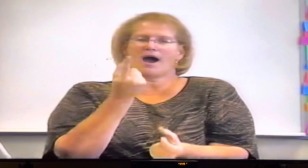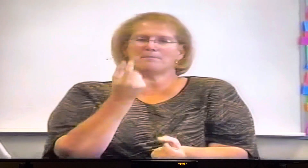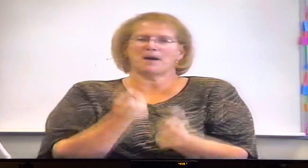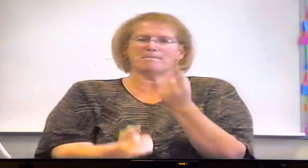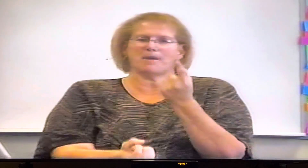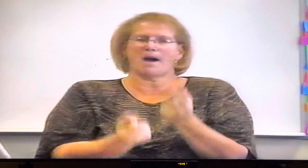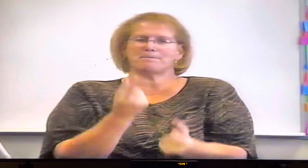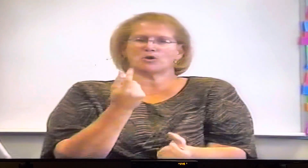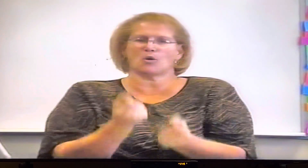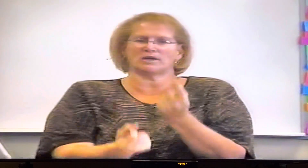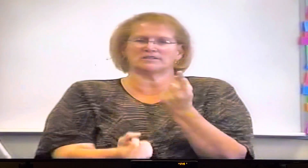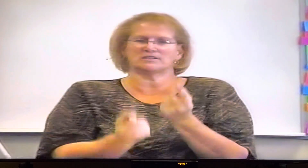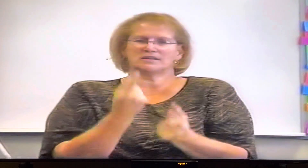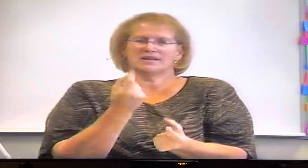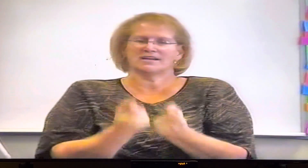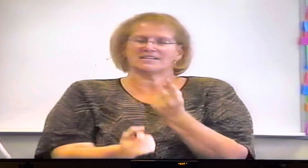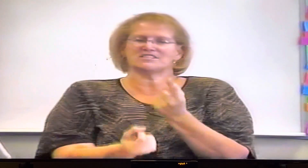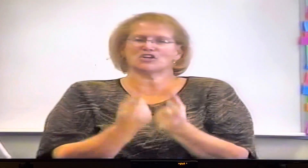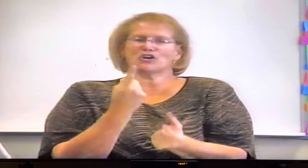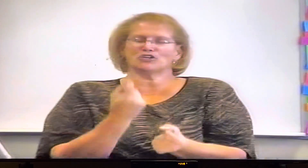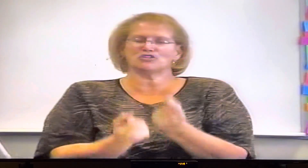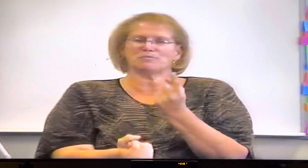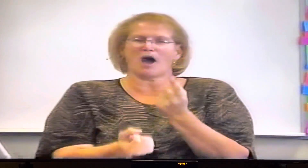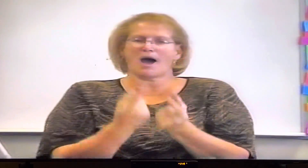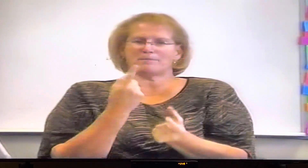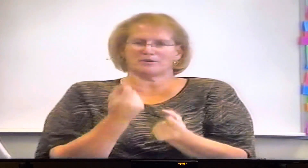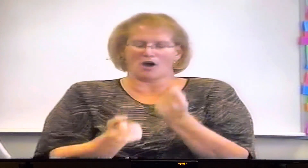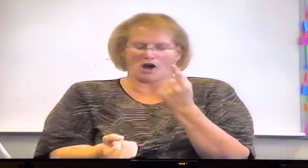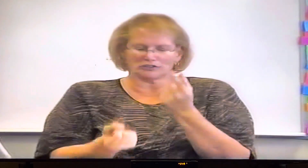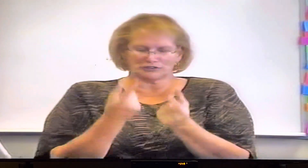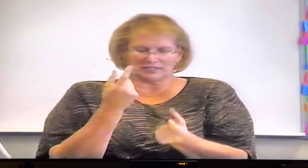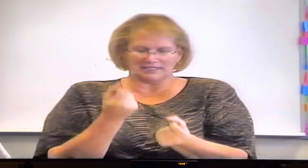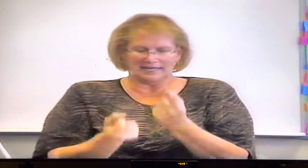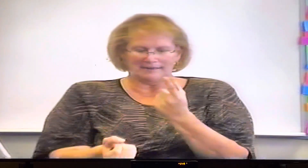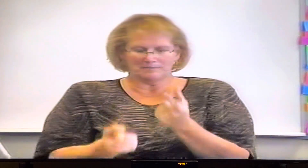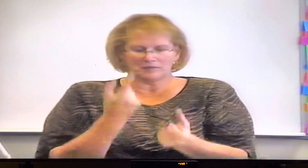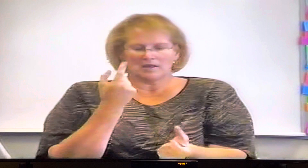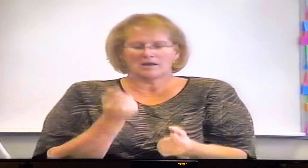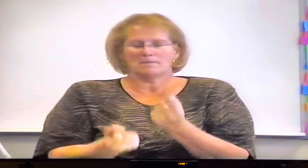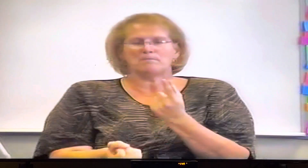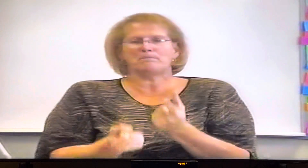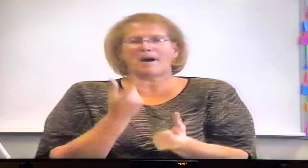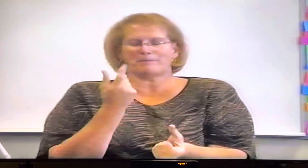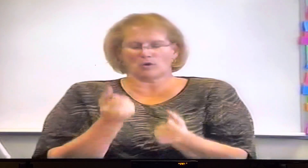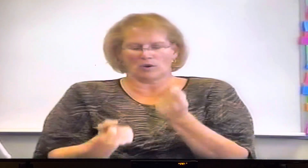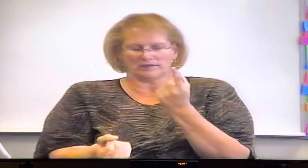up. Popcorn. Because the kernels pop alternately. Popcorn.